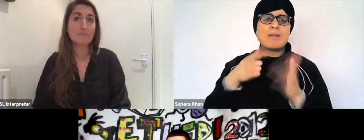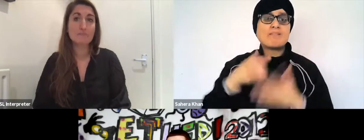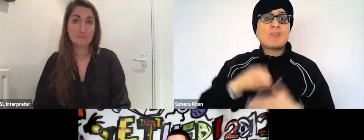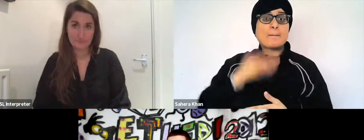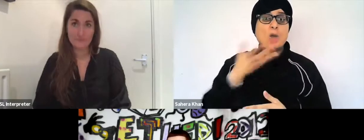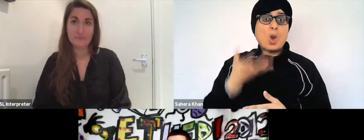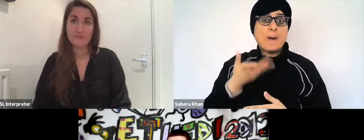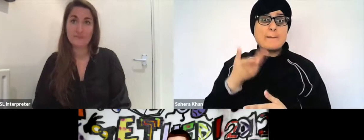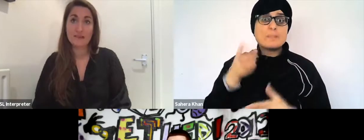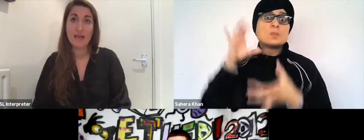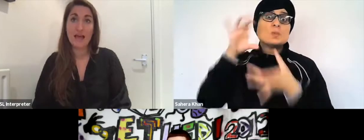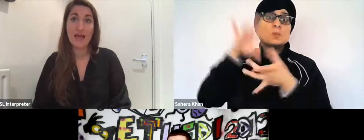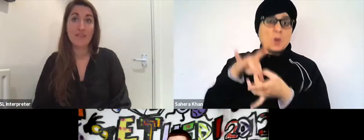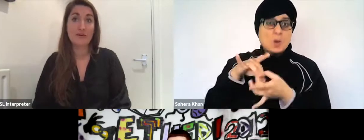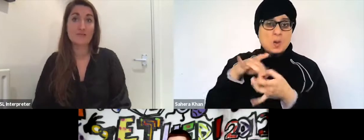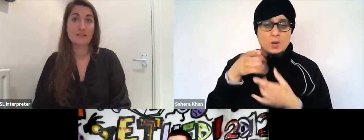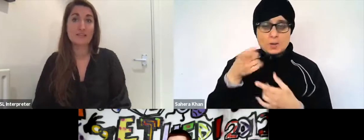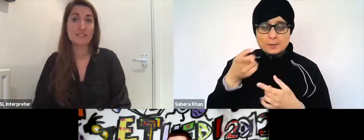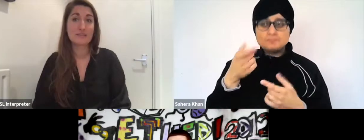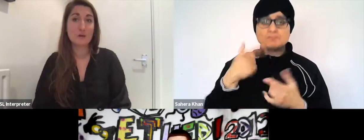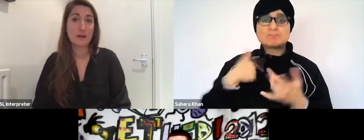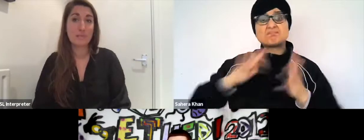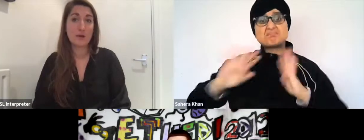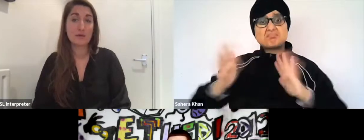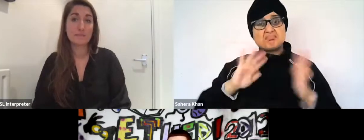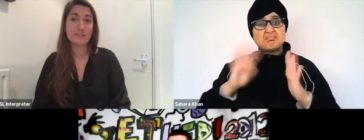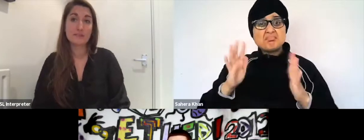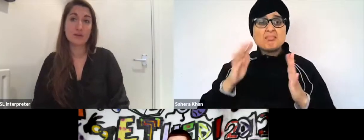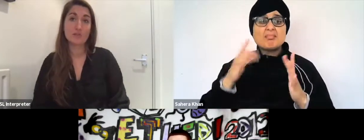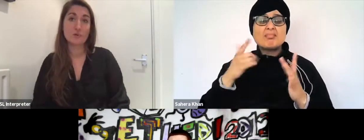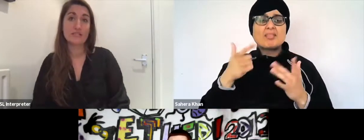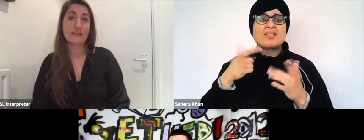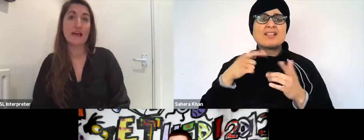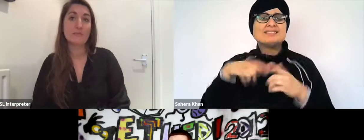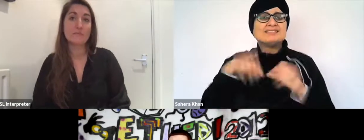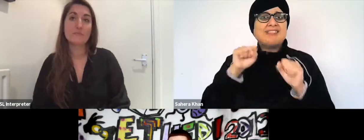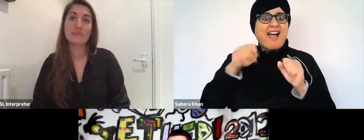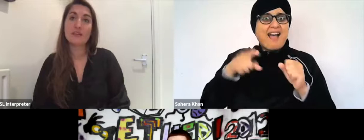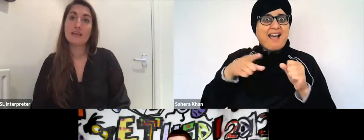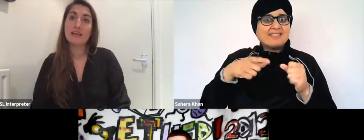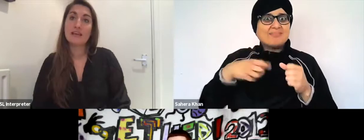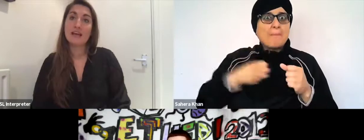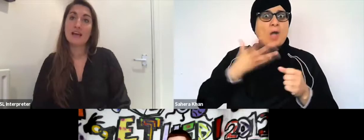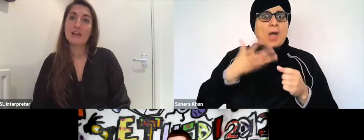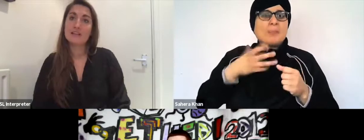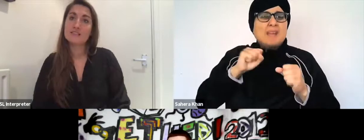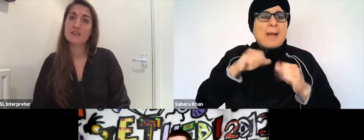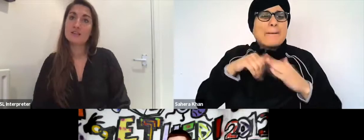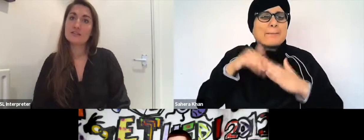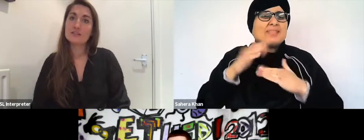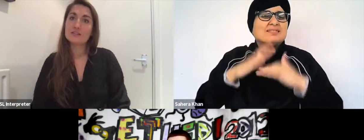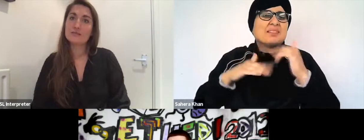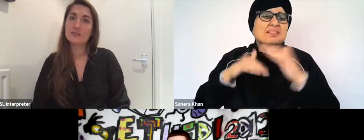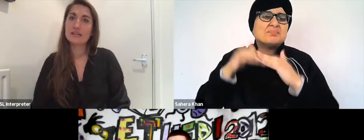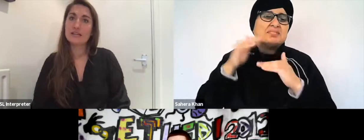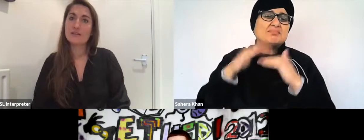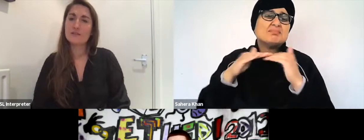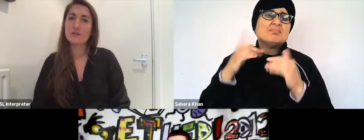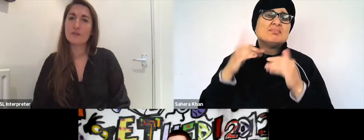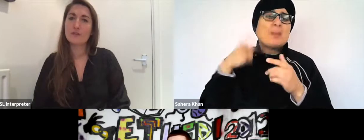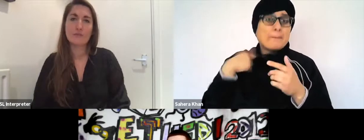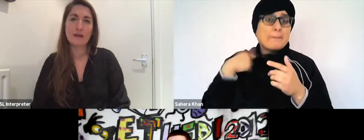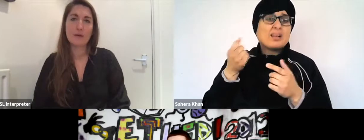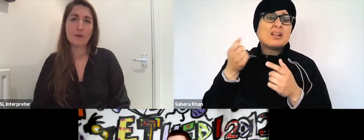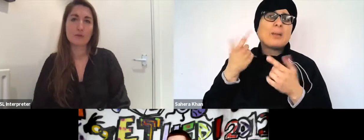Slam, and that was the first time I delivered one of my poems when I joined that. And I started to really